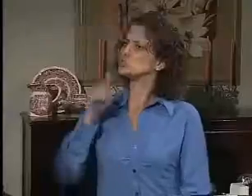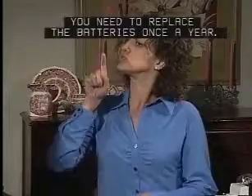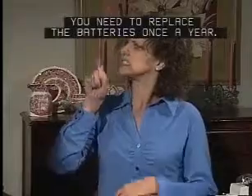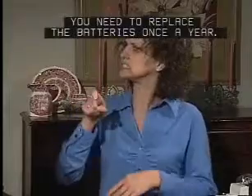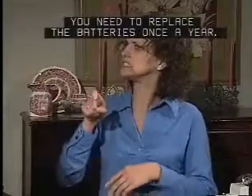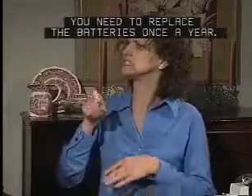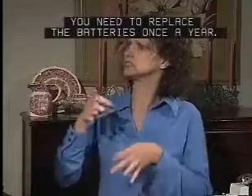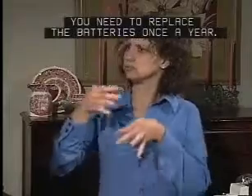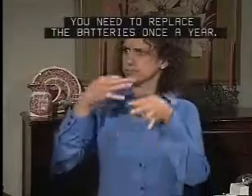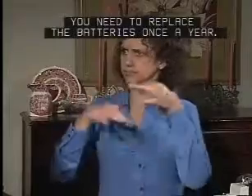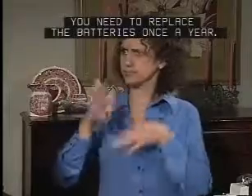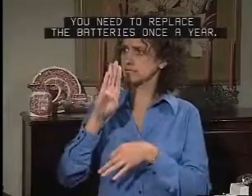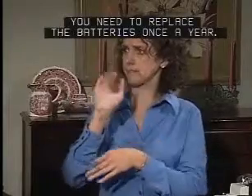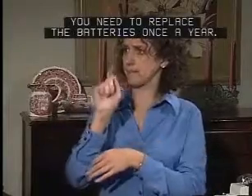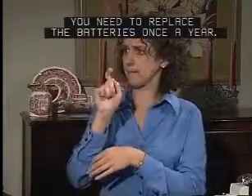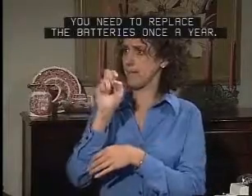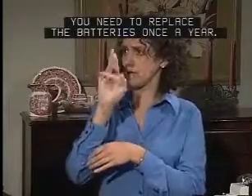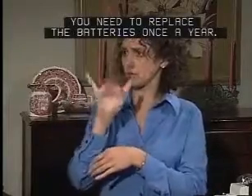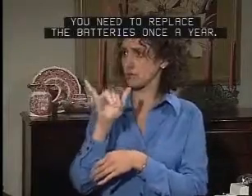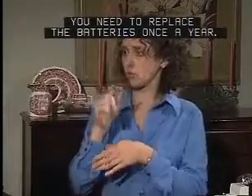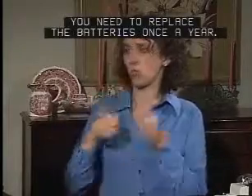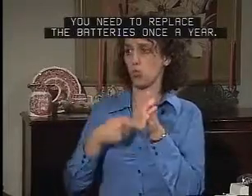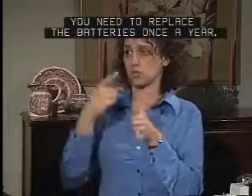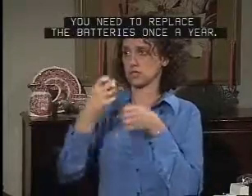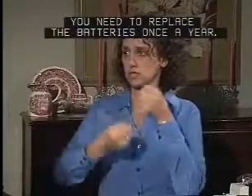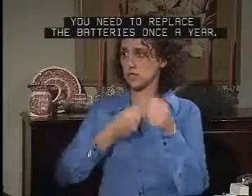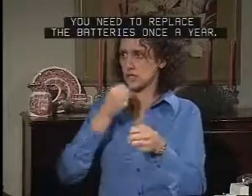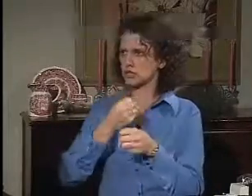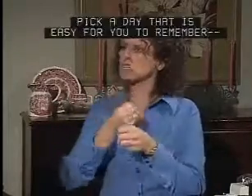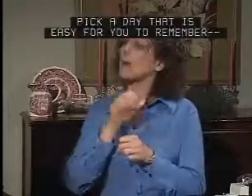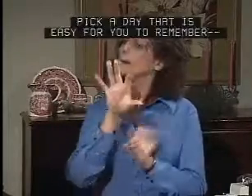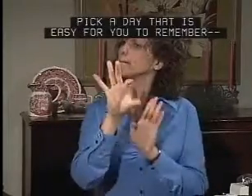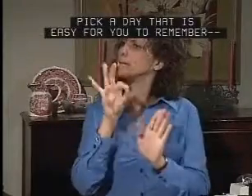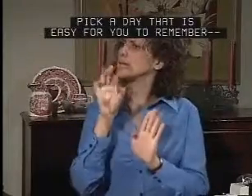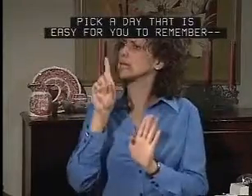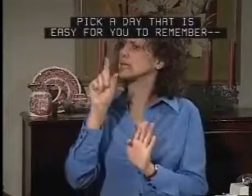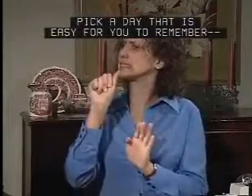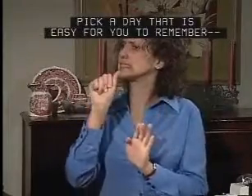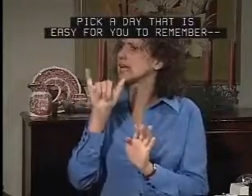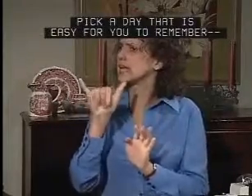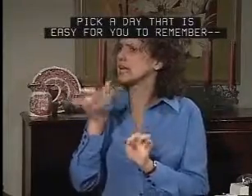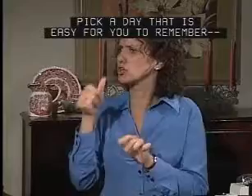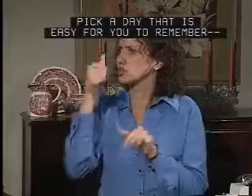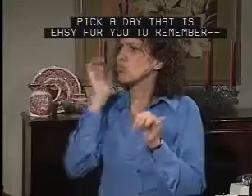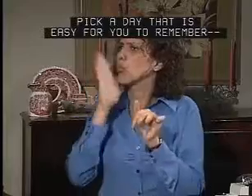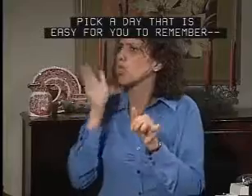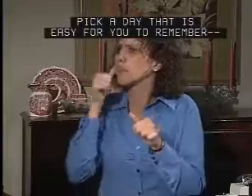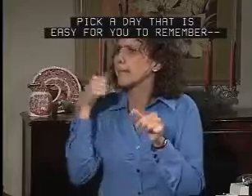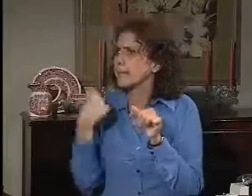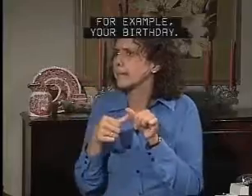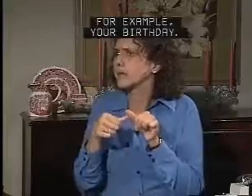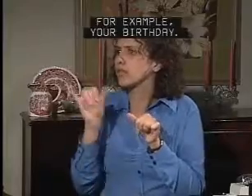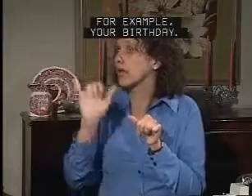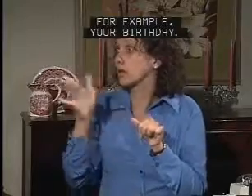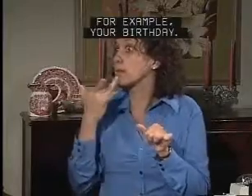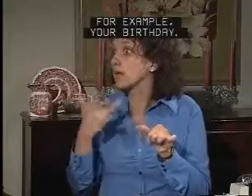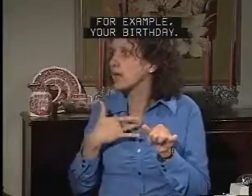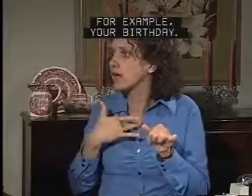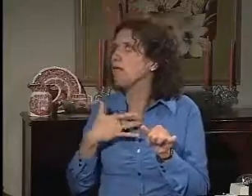You need to replace the batteries once a year. Pick a date that's easy for you to remember. For example, your birthday. Then